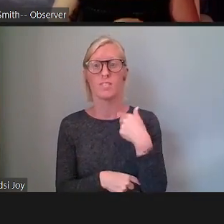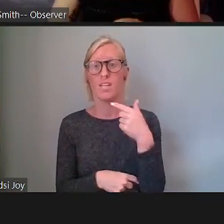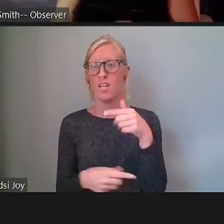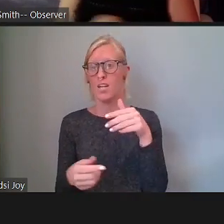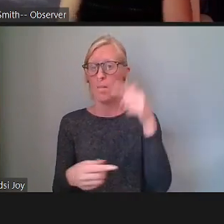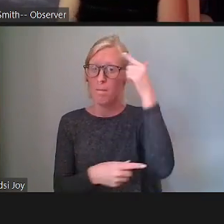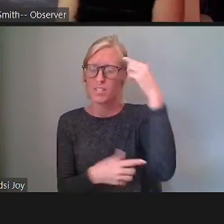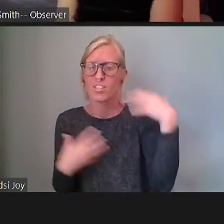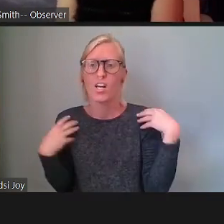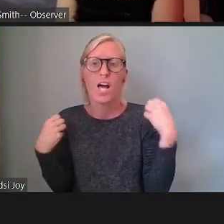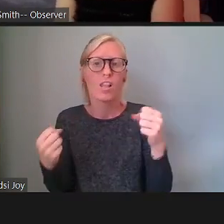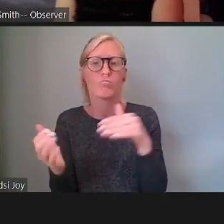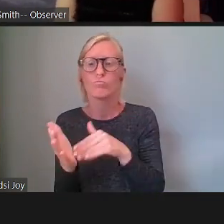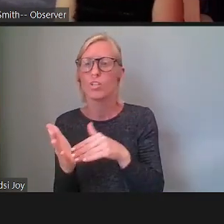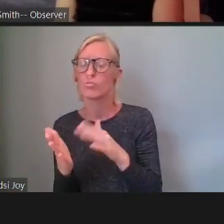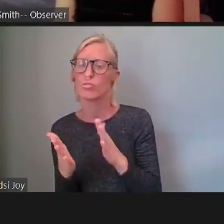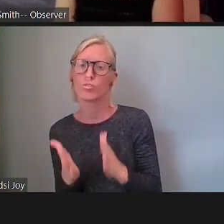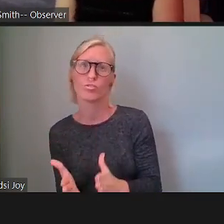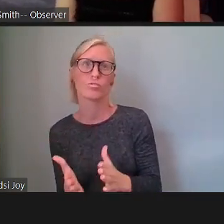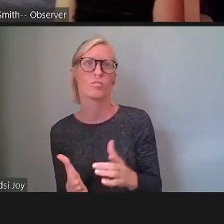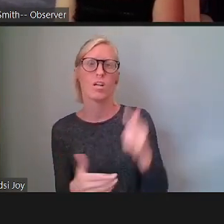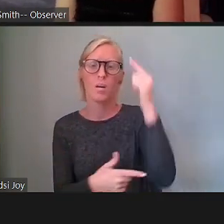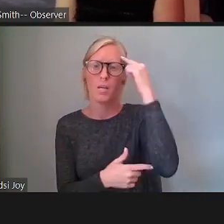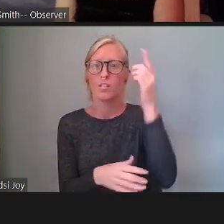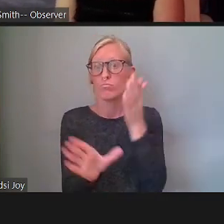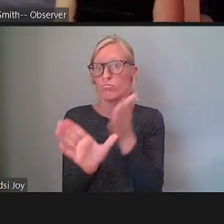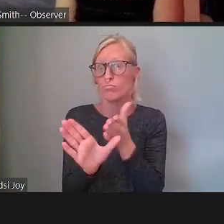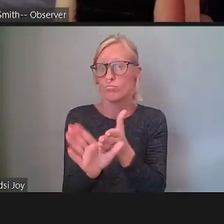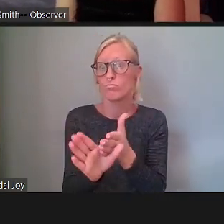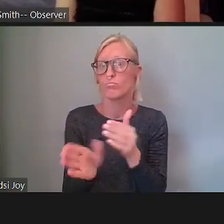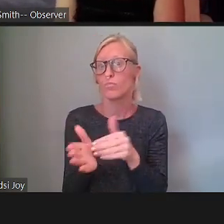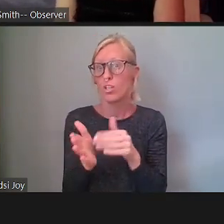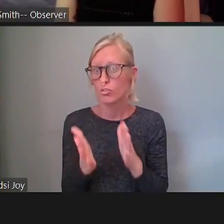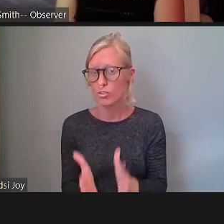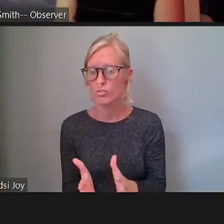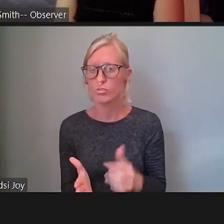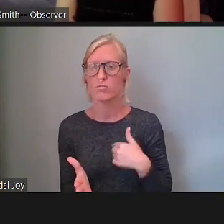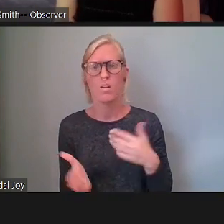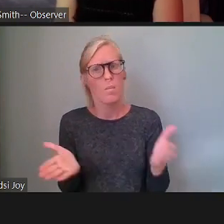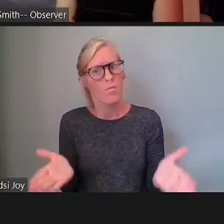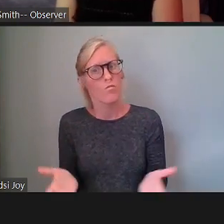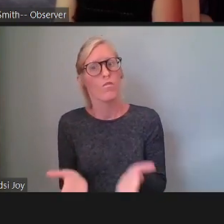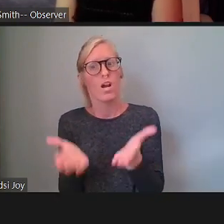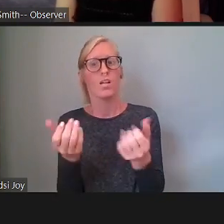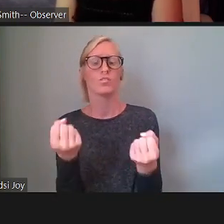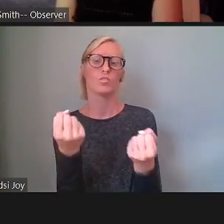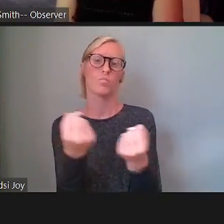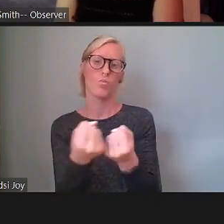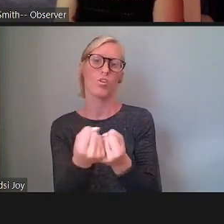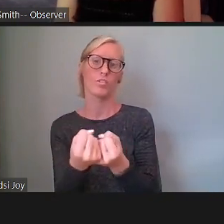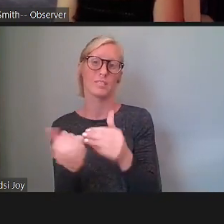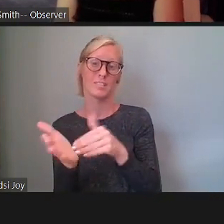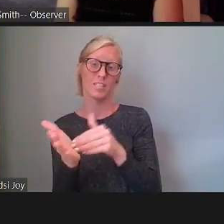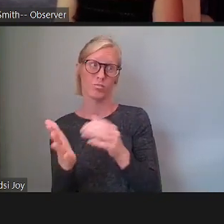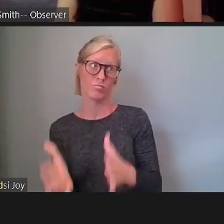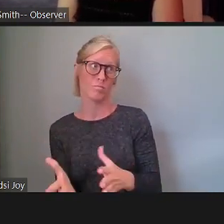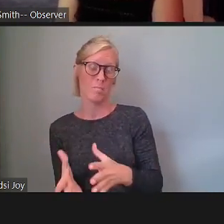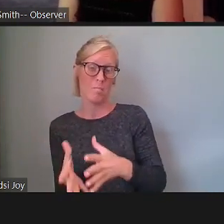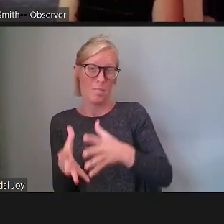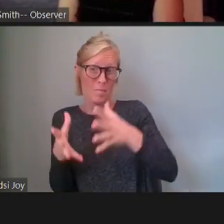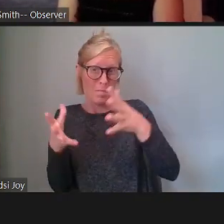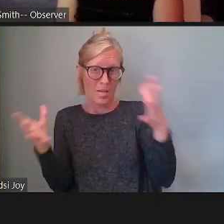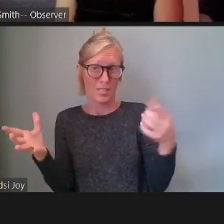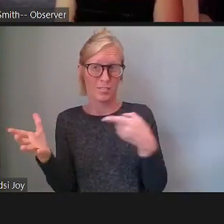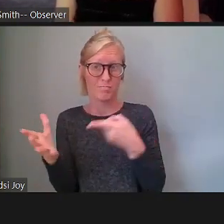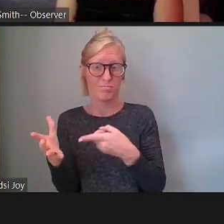mental health and psychosocial support practitioners are well placed to provide this support. Many practitioners might not have had the experience